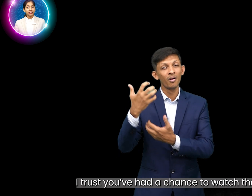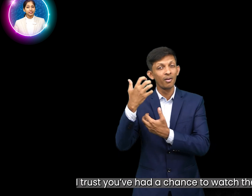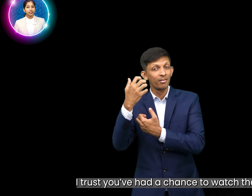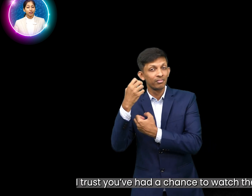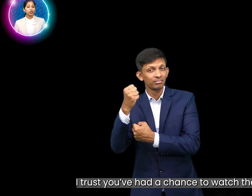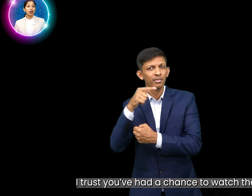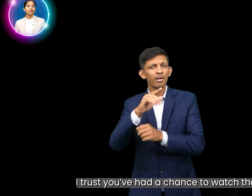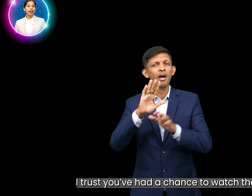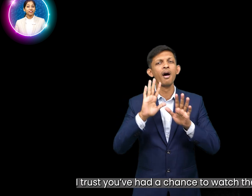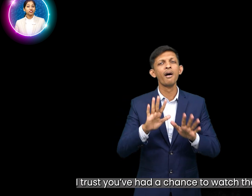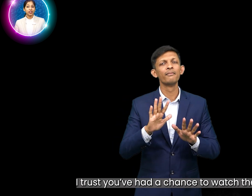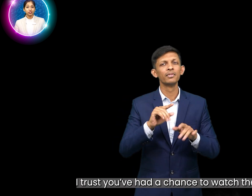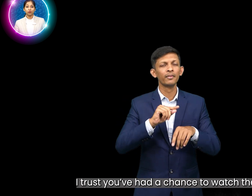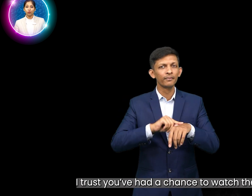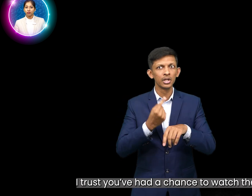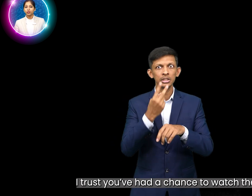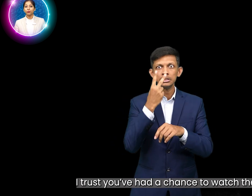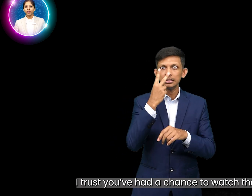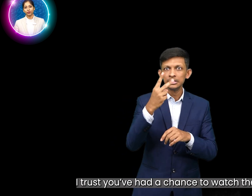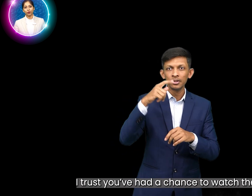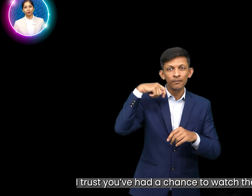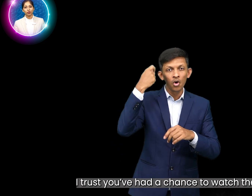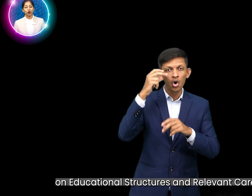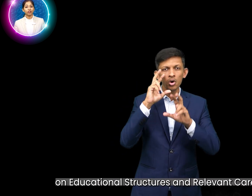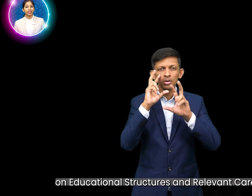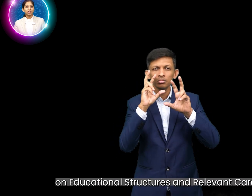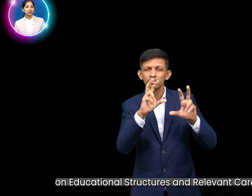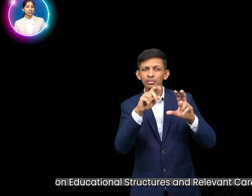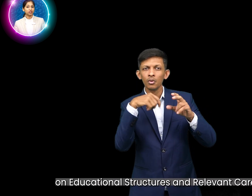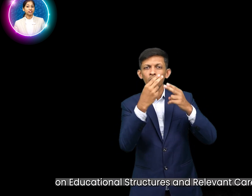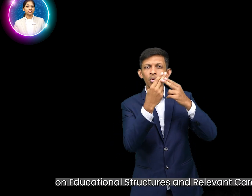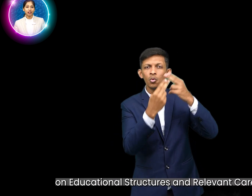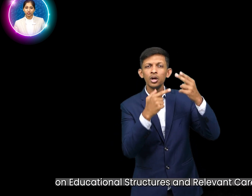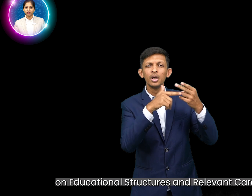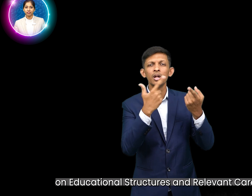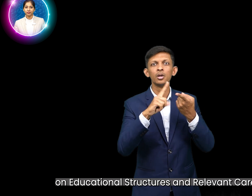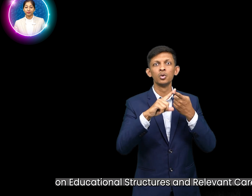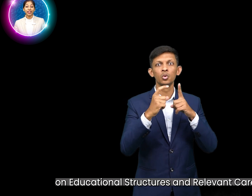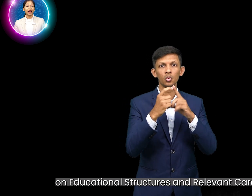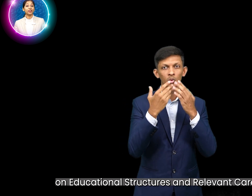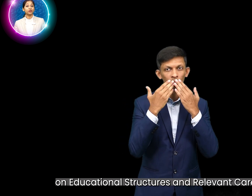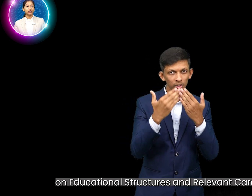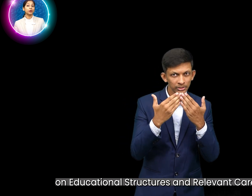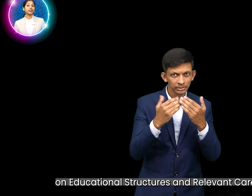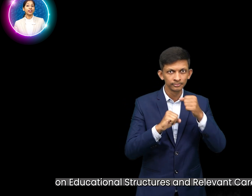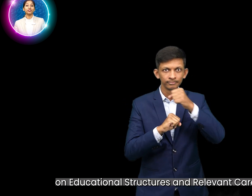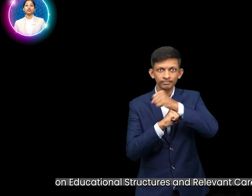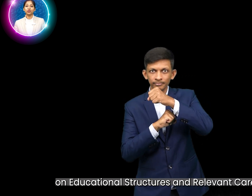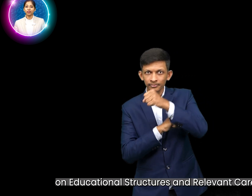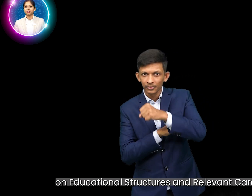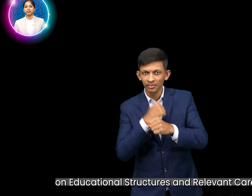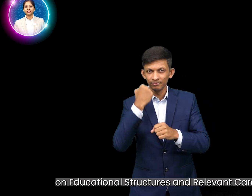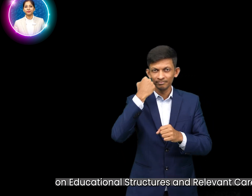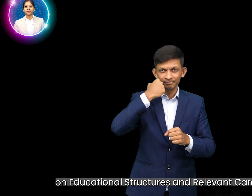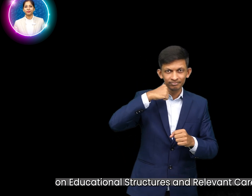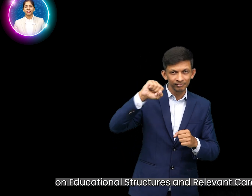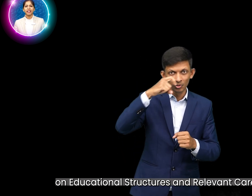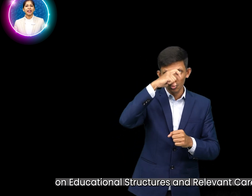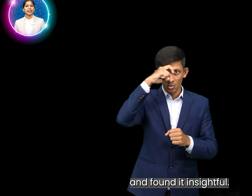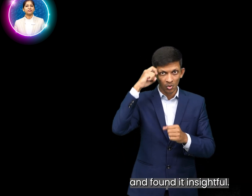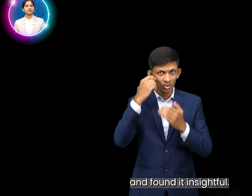I trust you have had a chance to watch the video on educational structures and relevant career